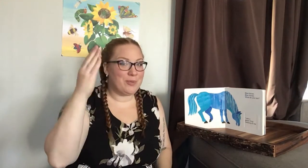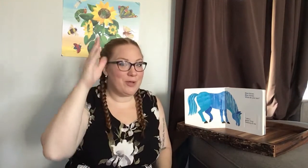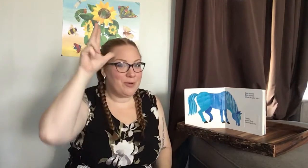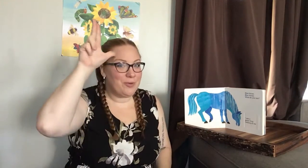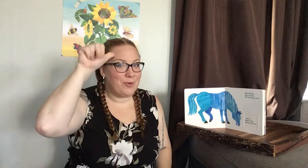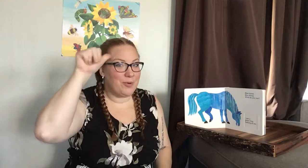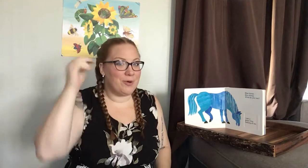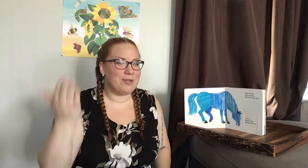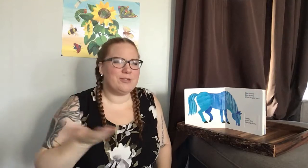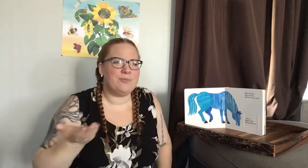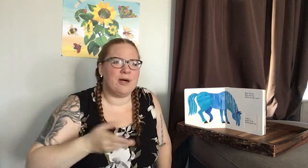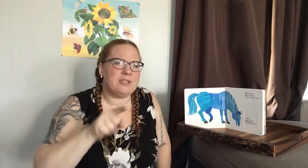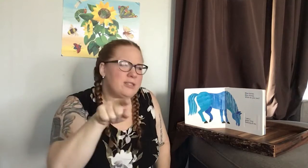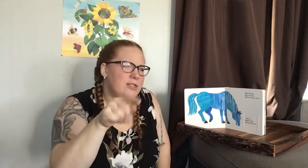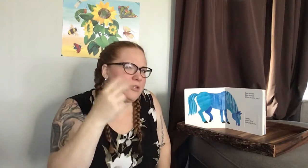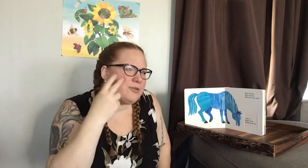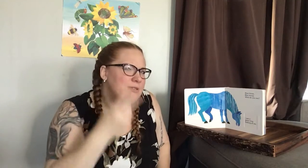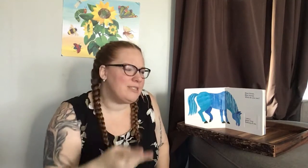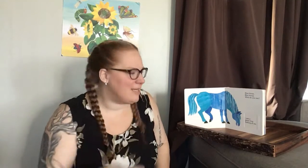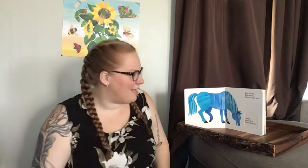Blue horse, what do you see?